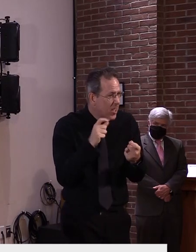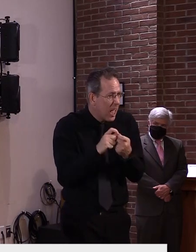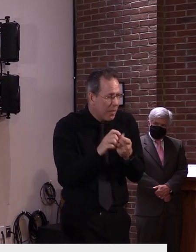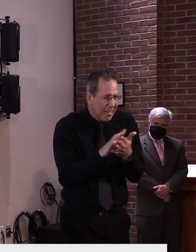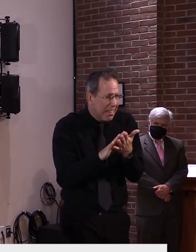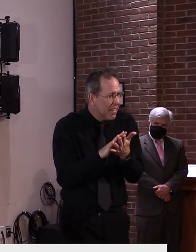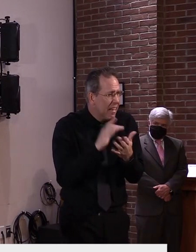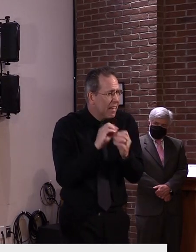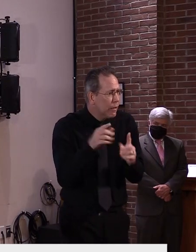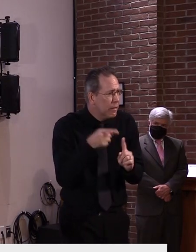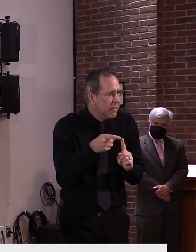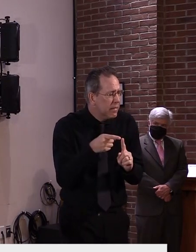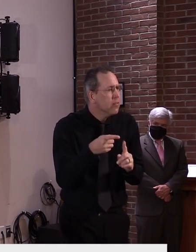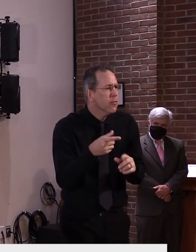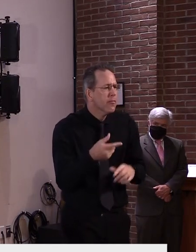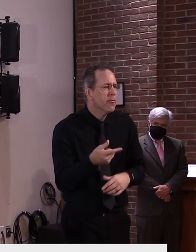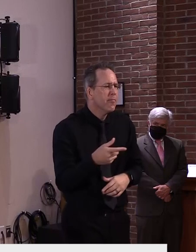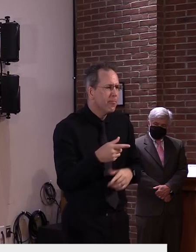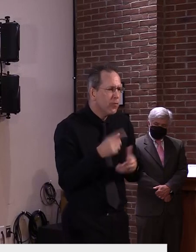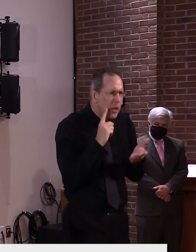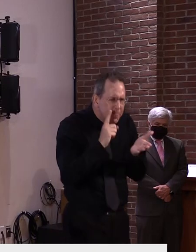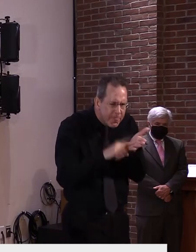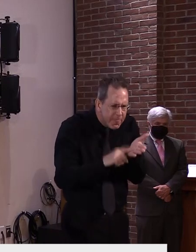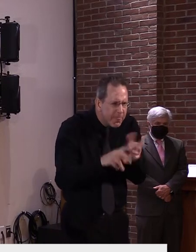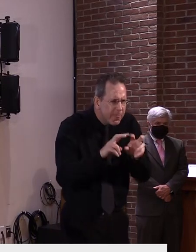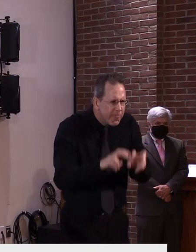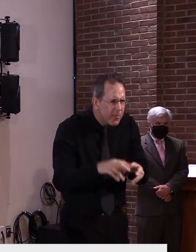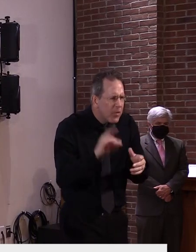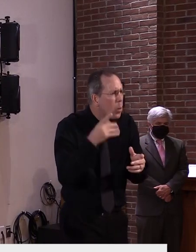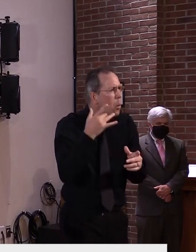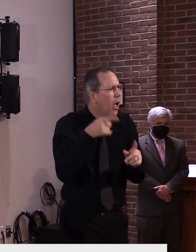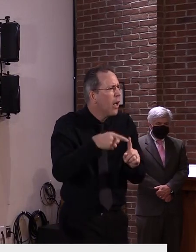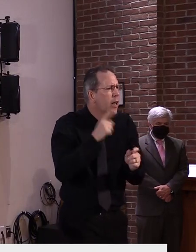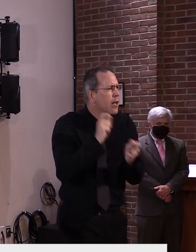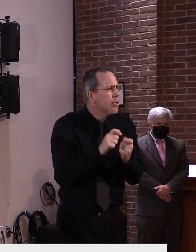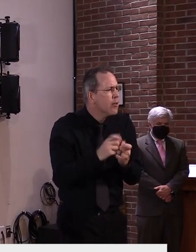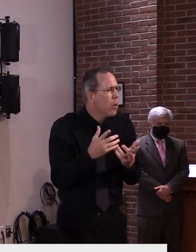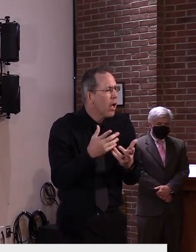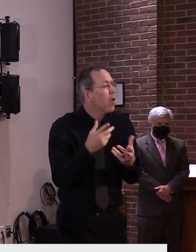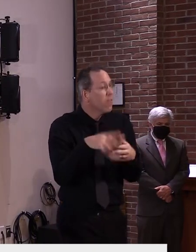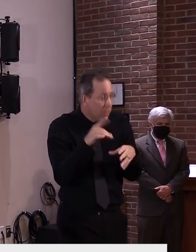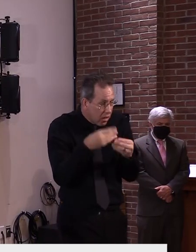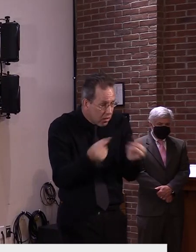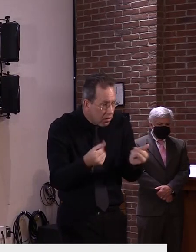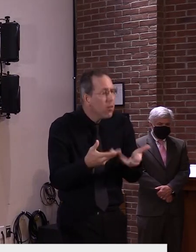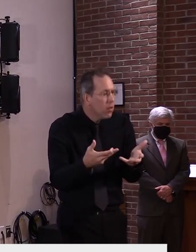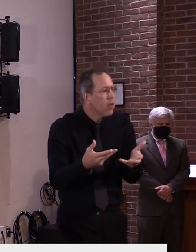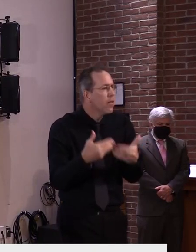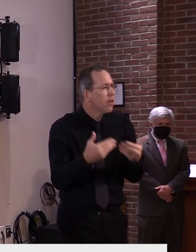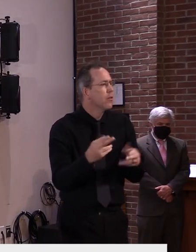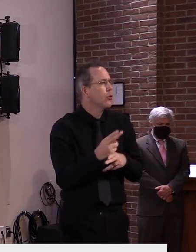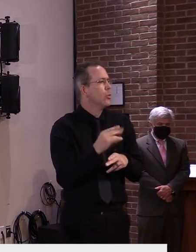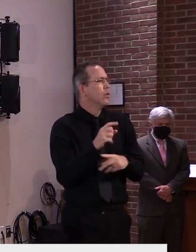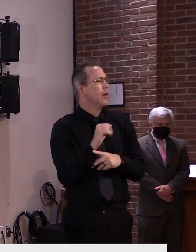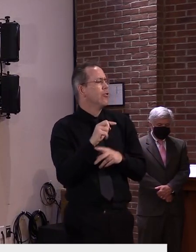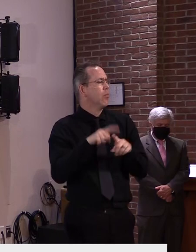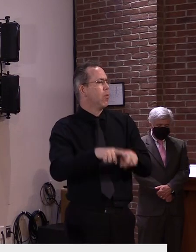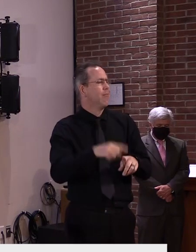go full steam ahead. All right, we need to move to our next questioner, Lisa at the